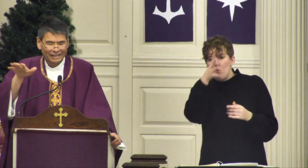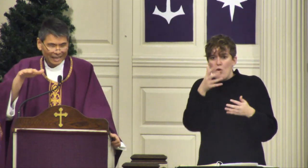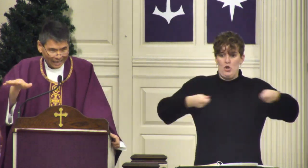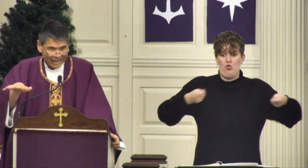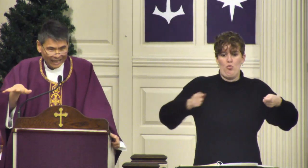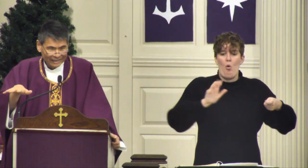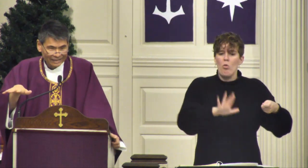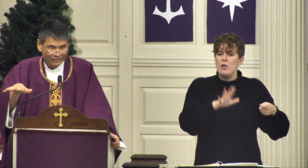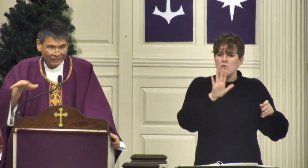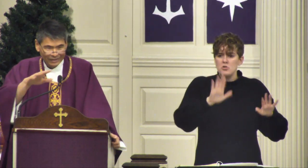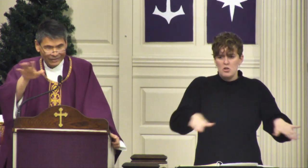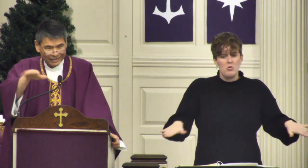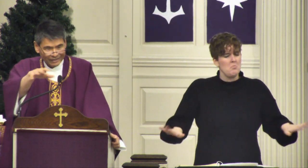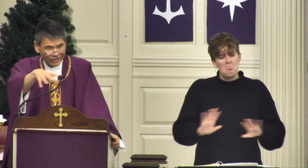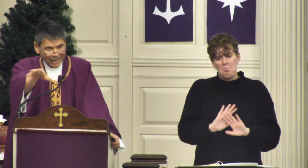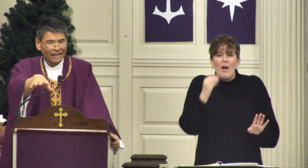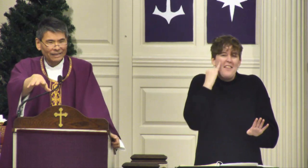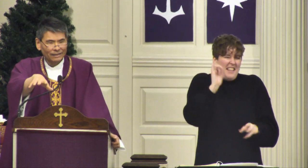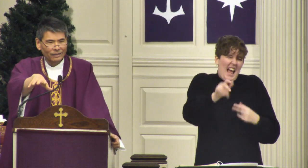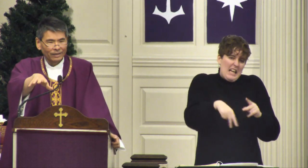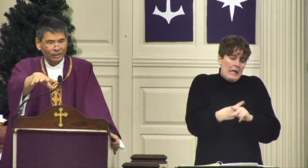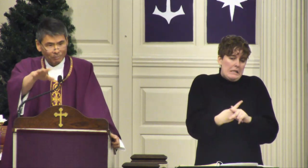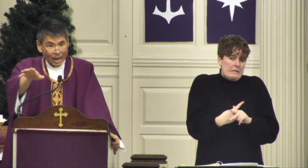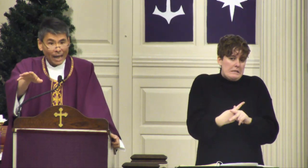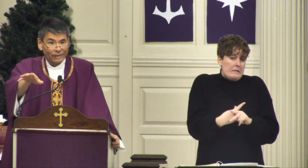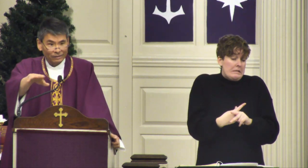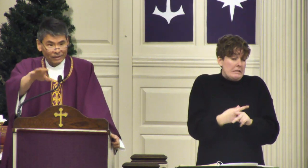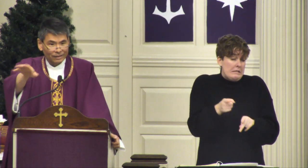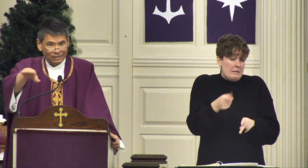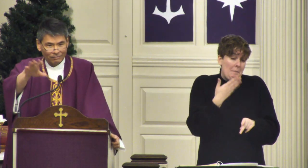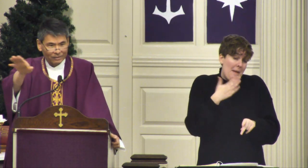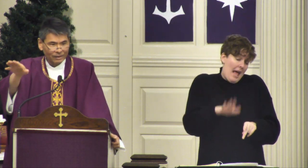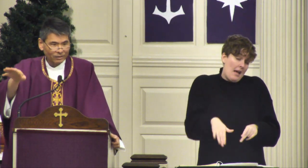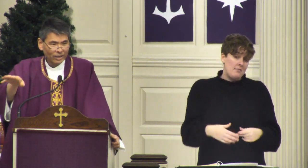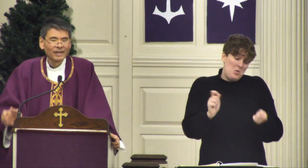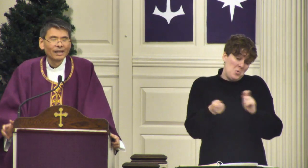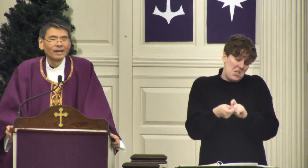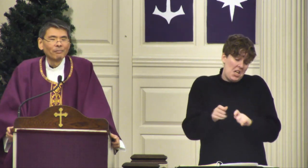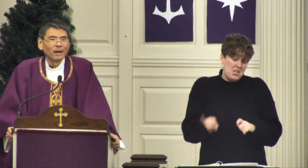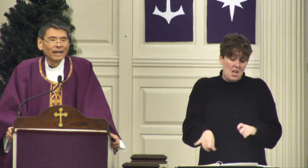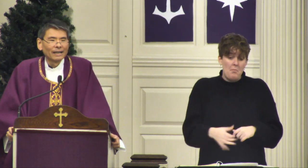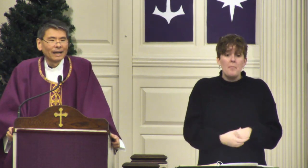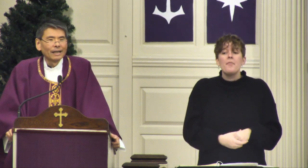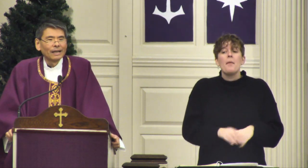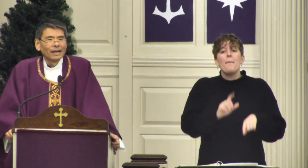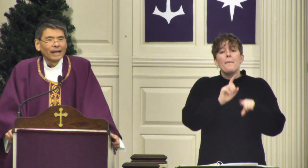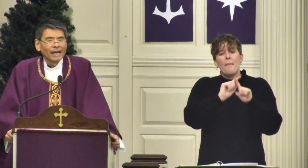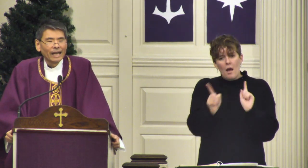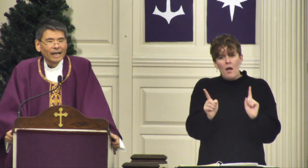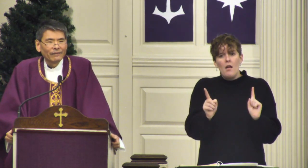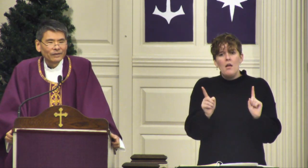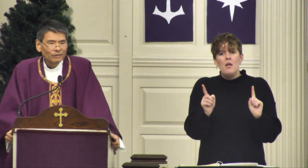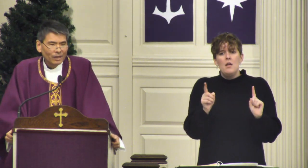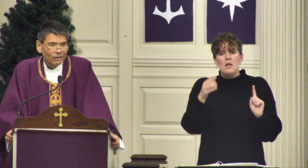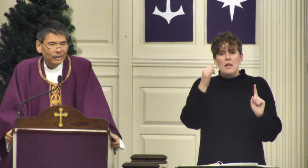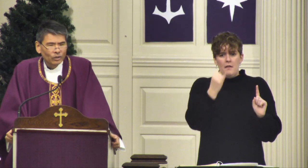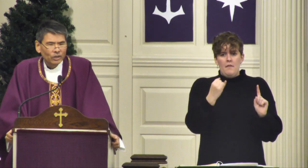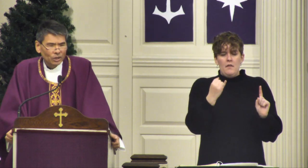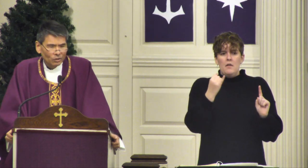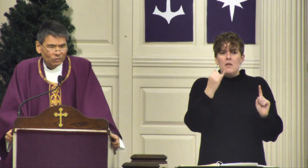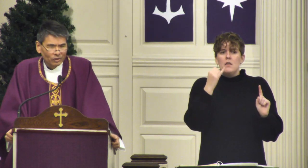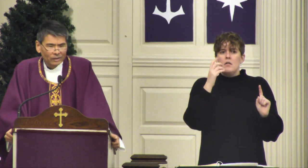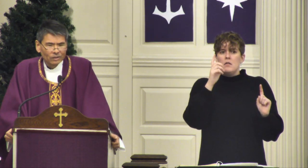that kind. If you're that kind, then you're bad. You need to, you know, change. But if you know that